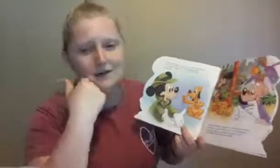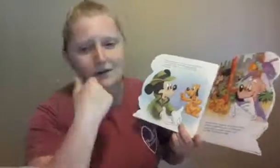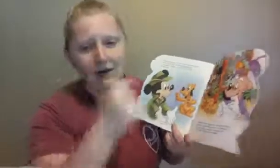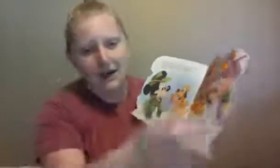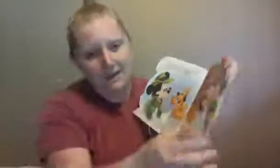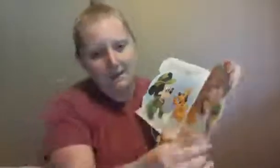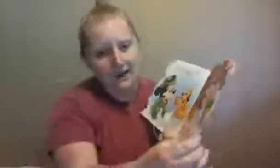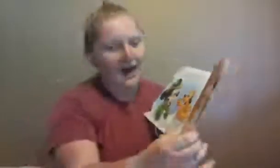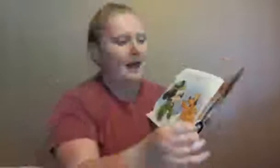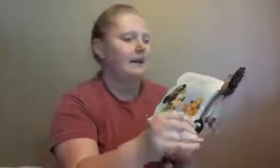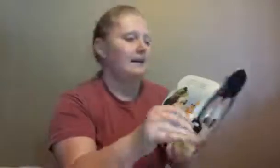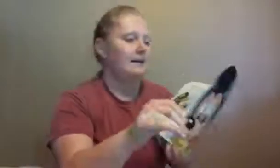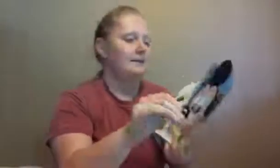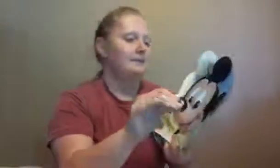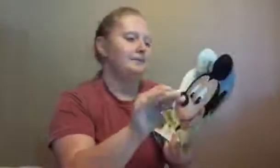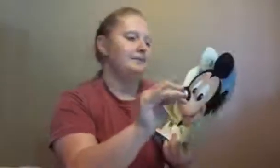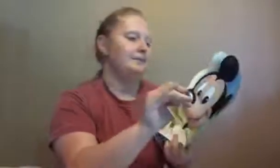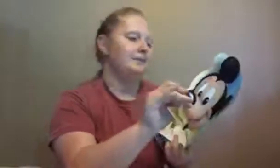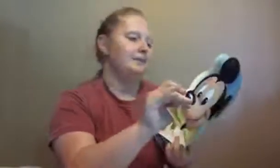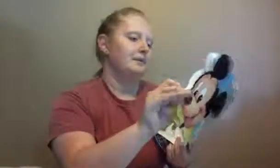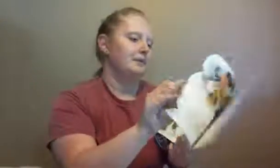don't come back.